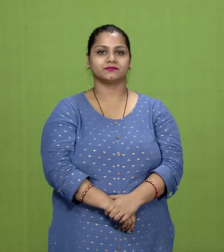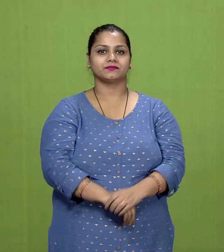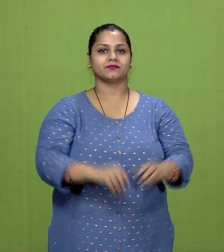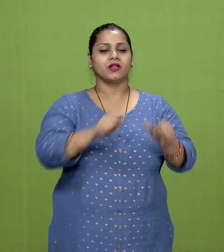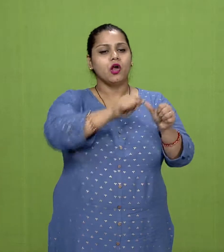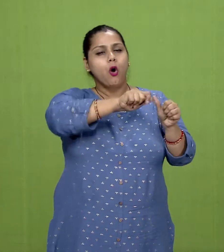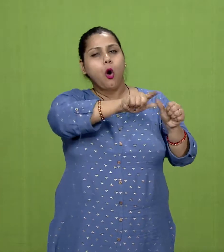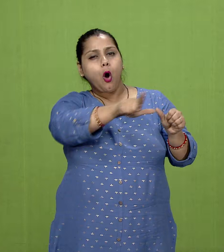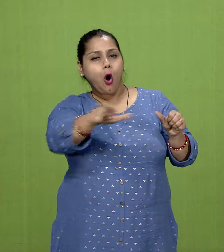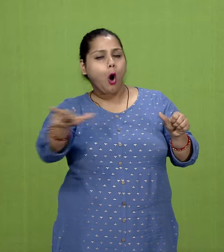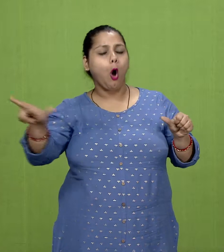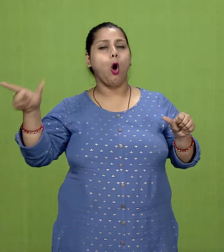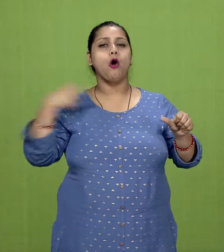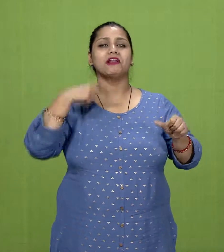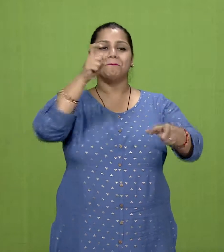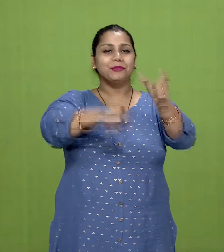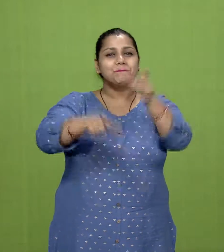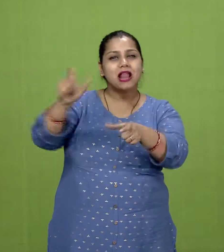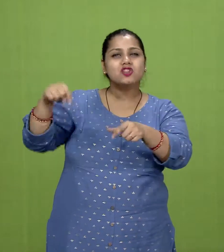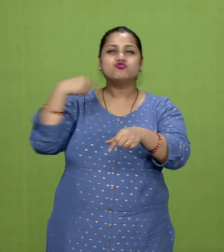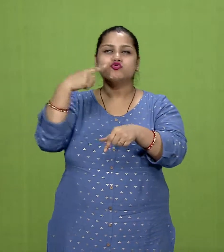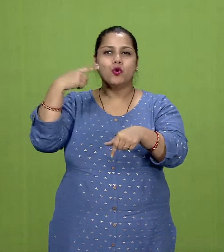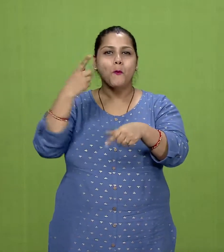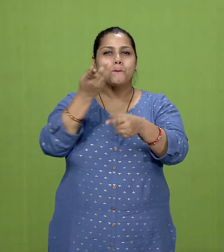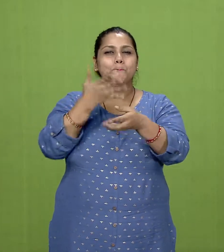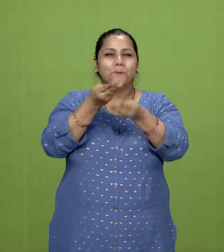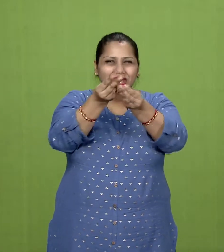They are all marked by a typical pottery